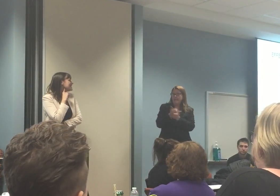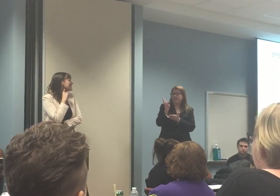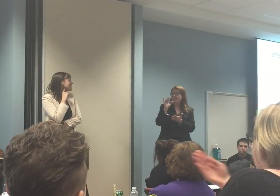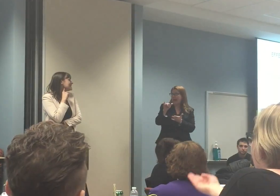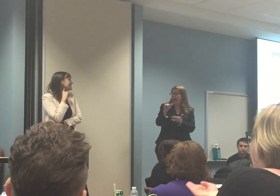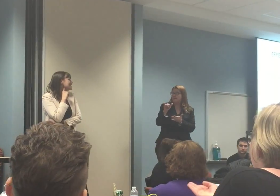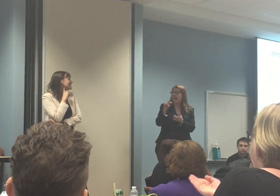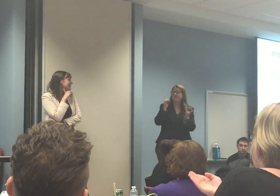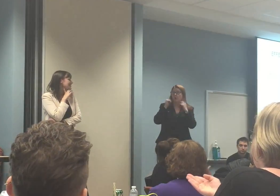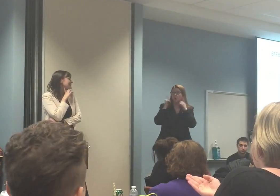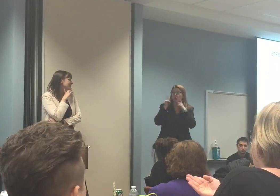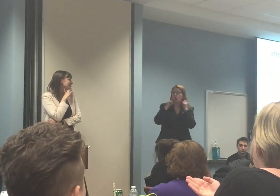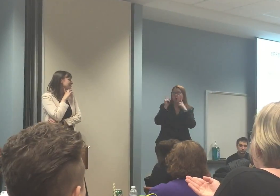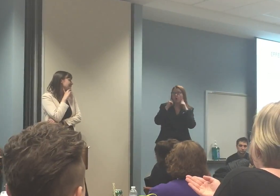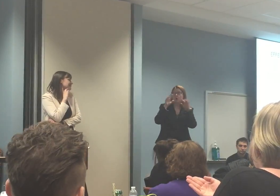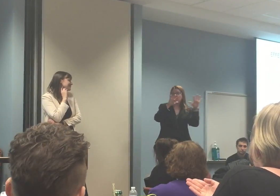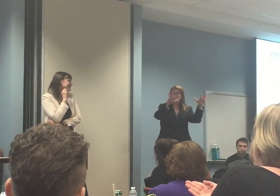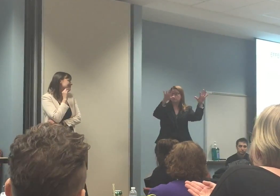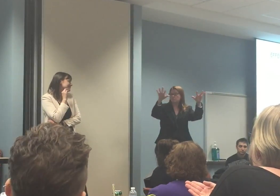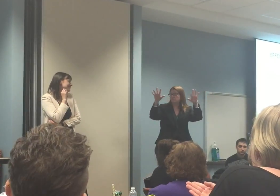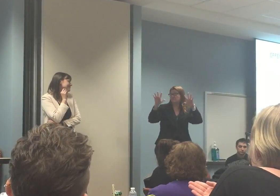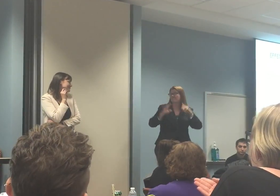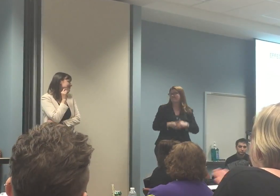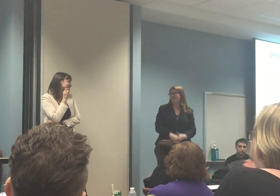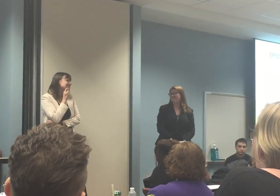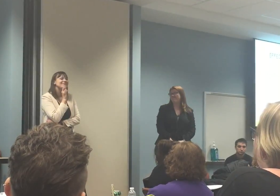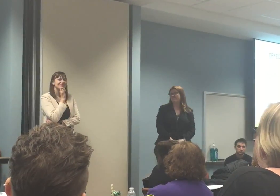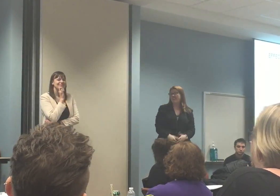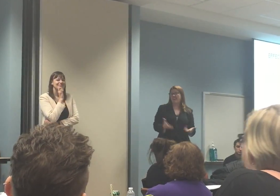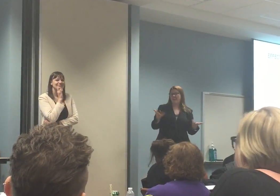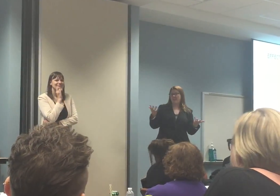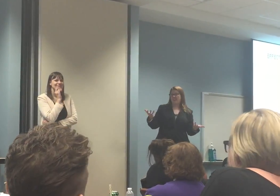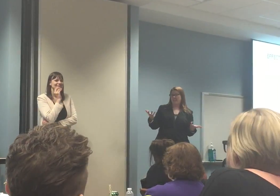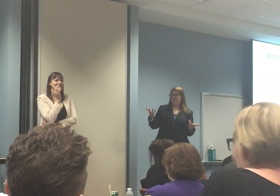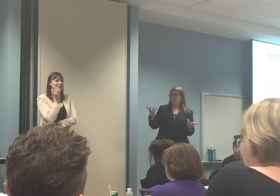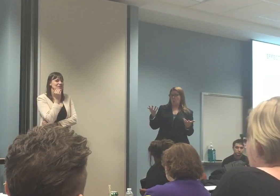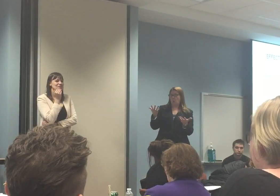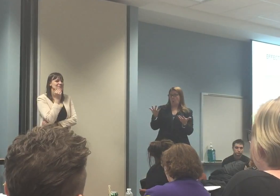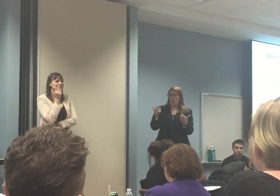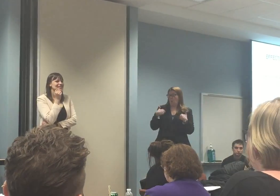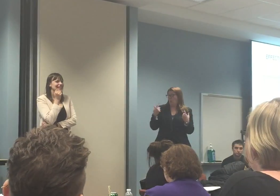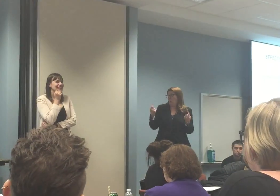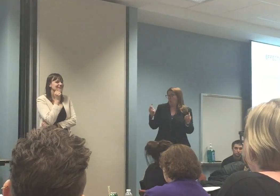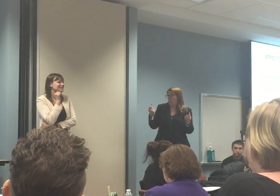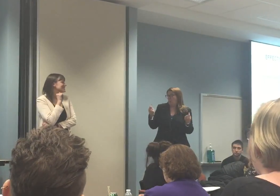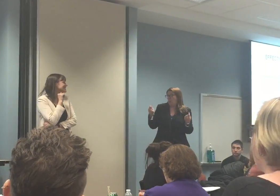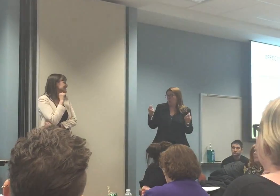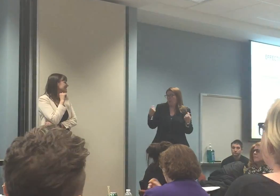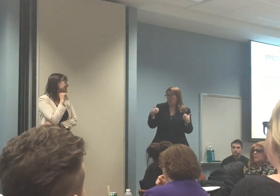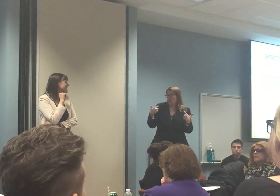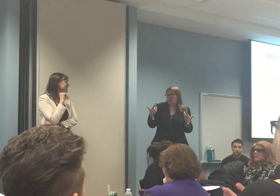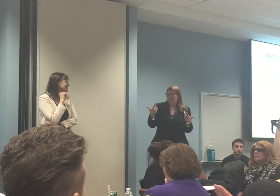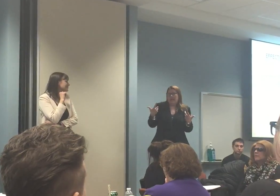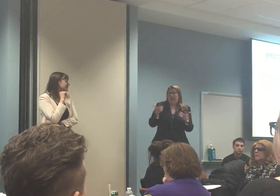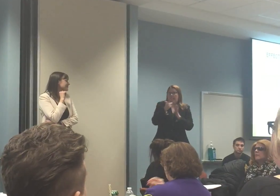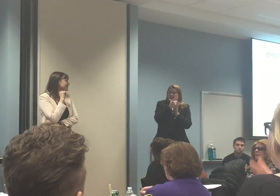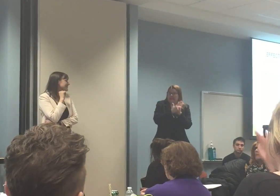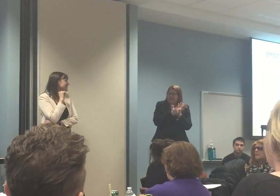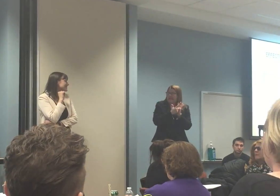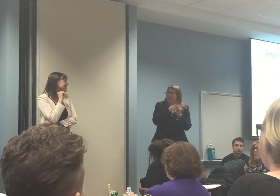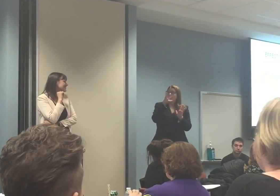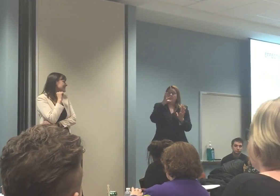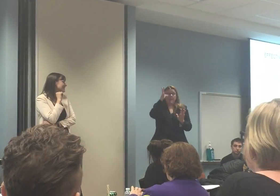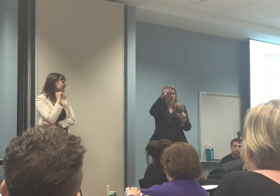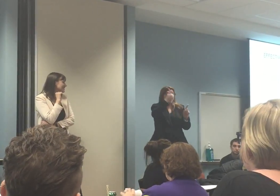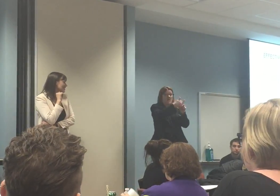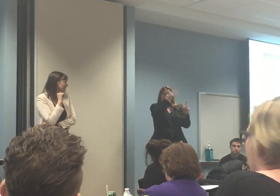Honestly, like, I've heard that conversation firsthand. So what do we do? I mean, legally, if the parent